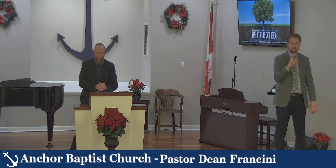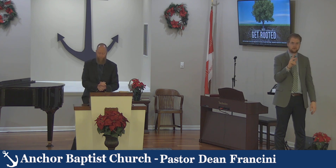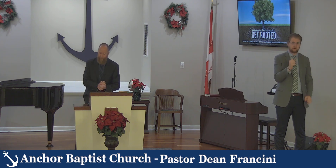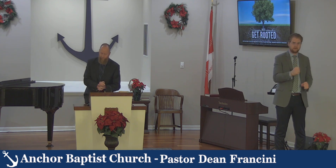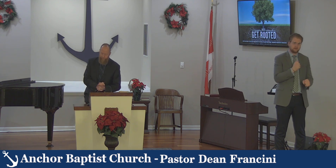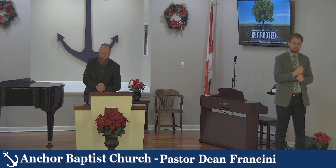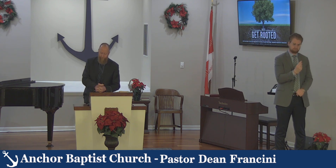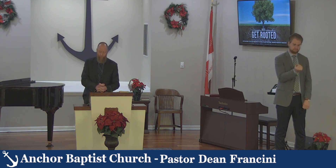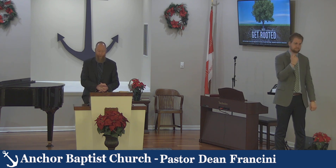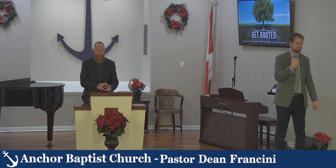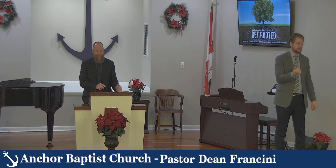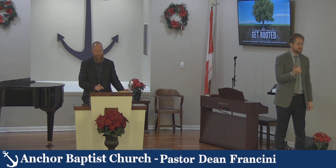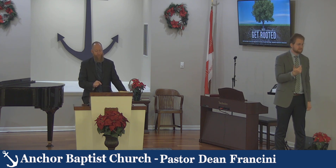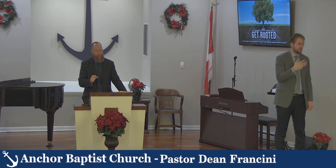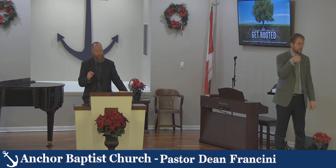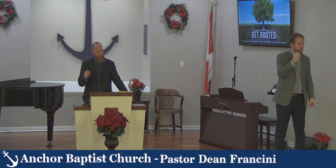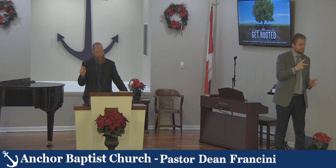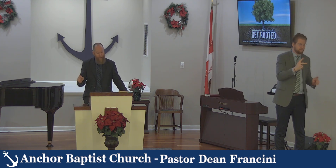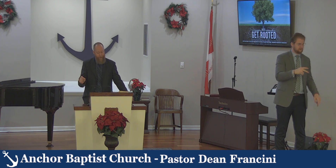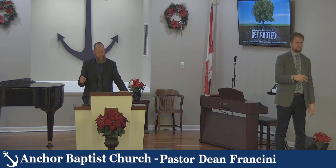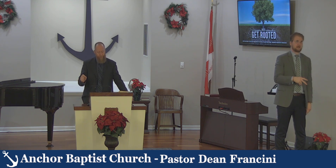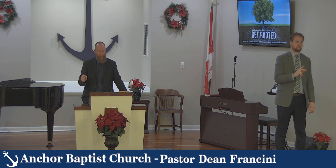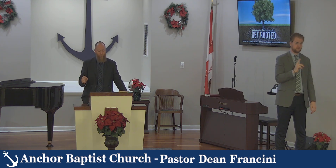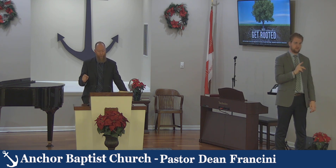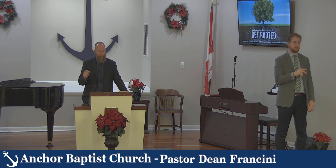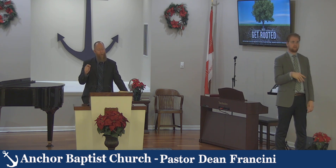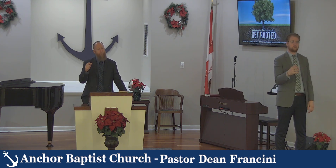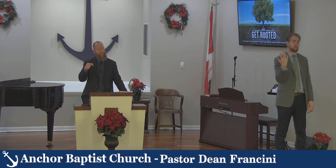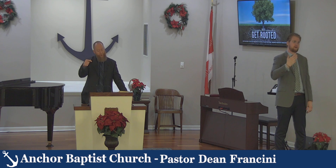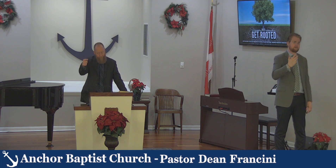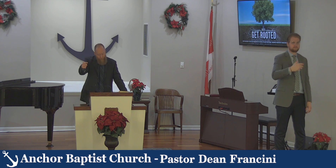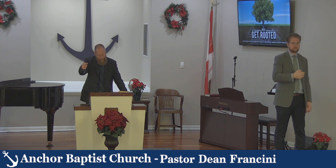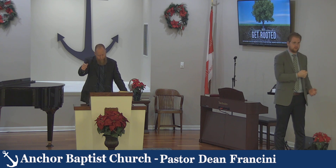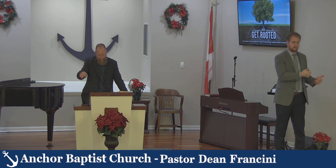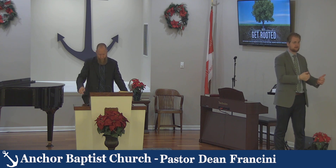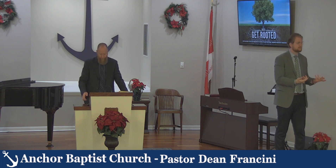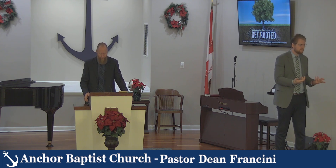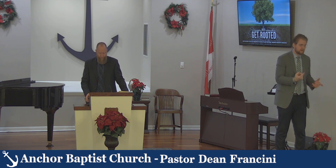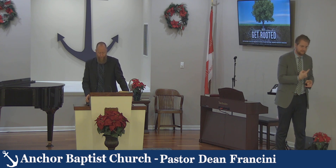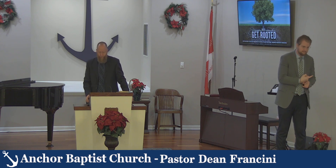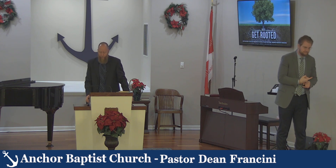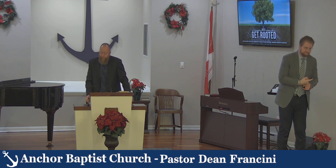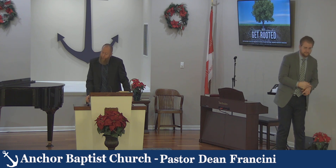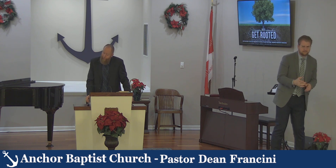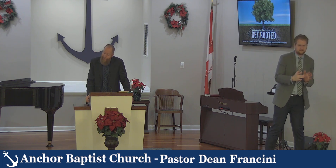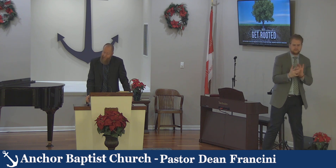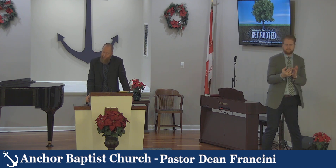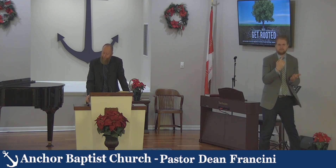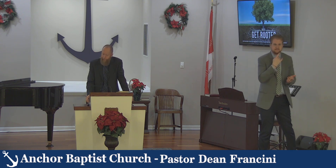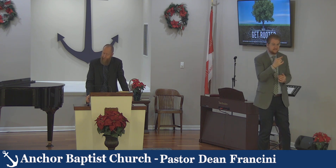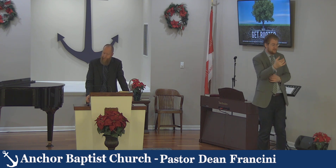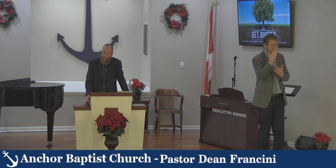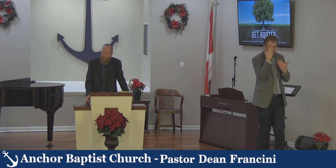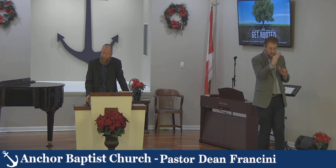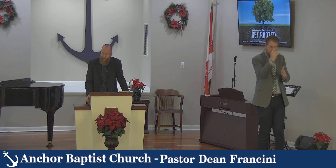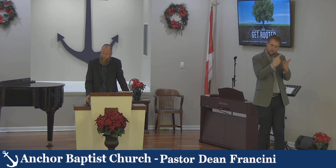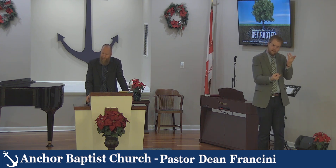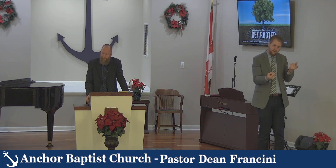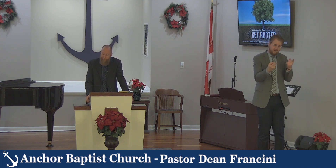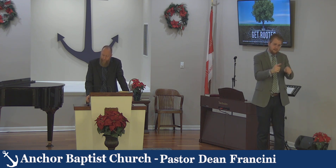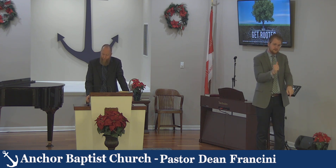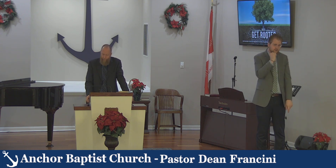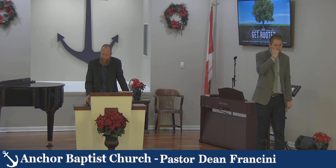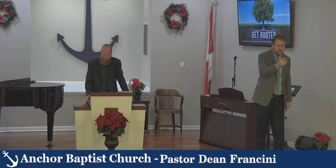chapter 4, verse 14 say, whereas ye know not what shall be on the morrow, for what is your life? It is even